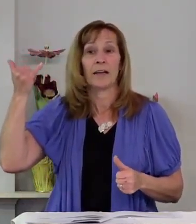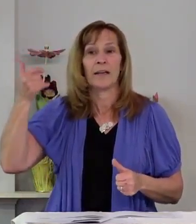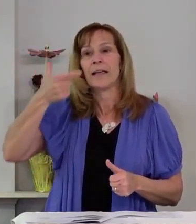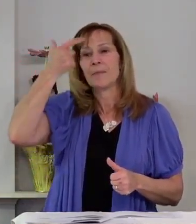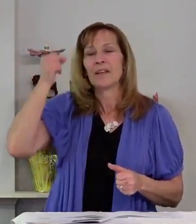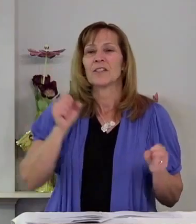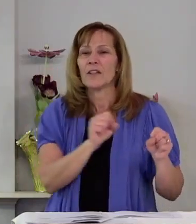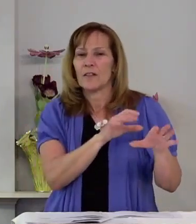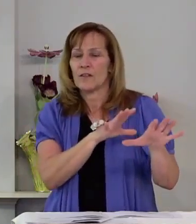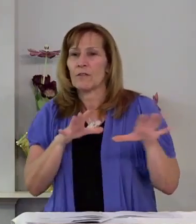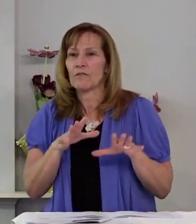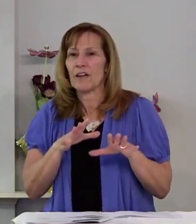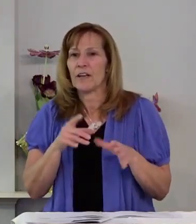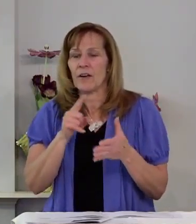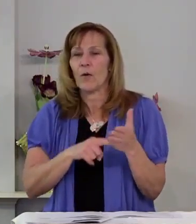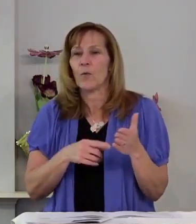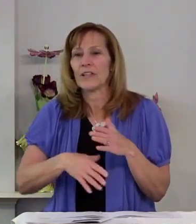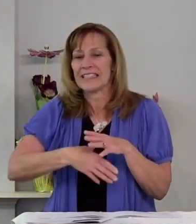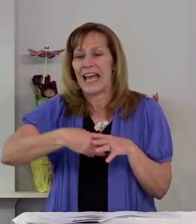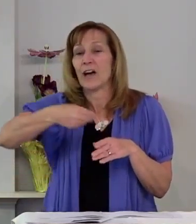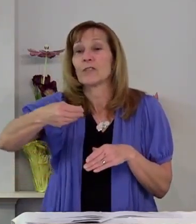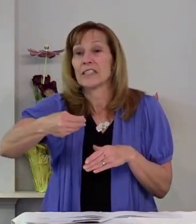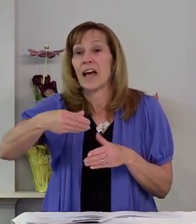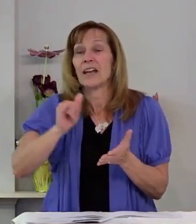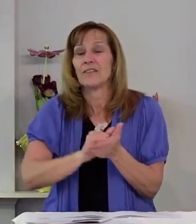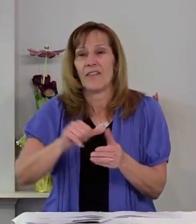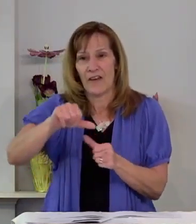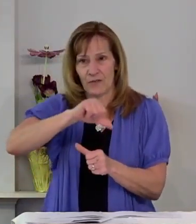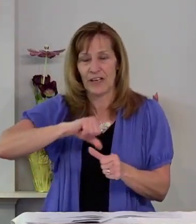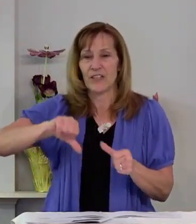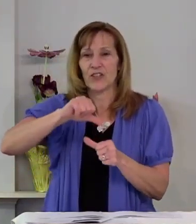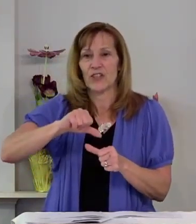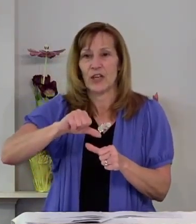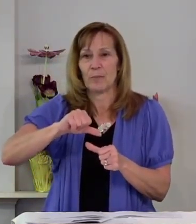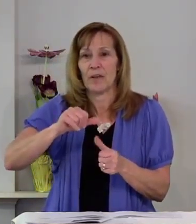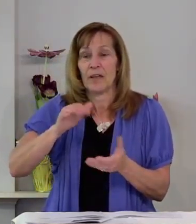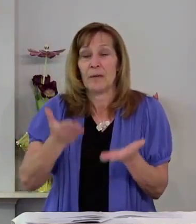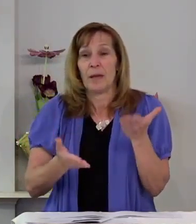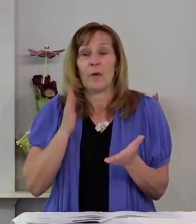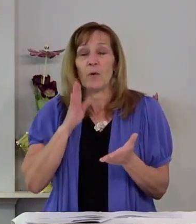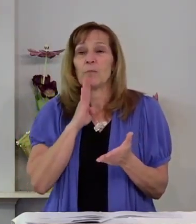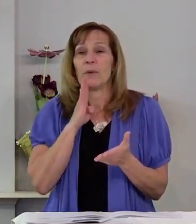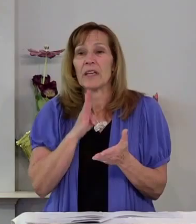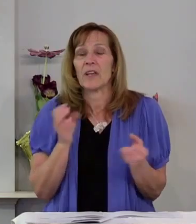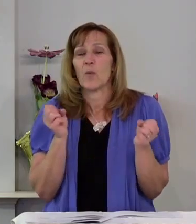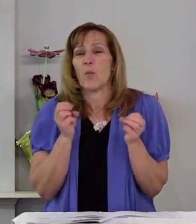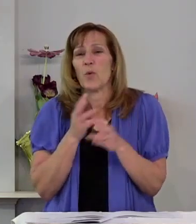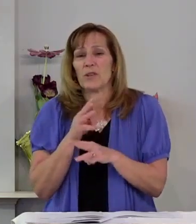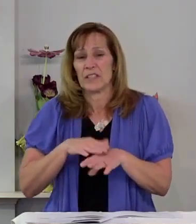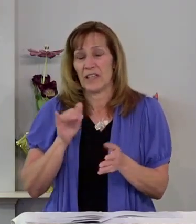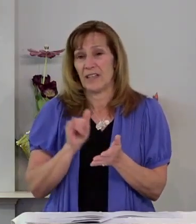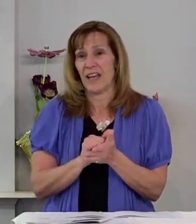Because they're afraid of what is outside of that relationship, that it will be even